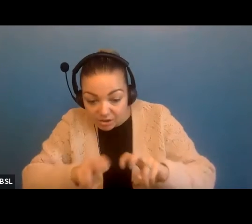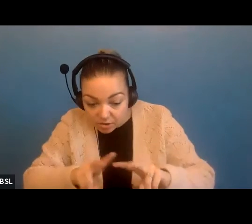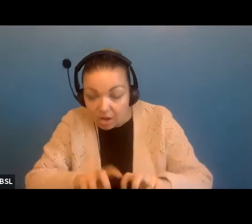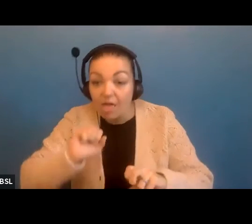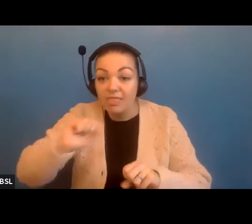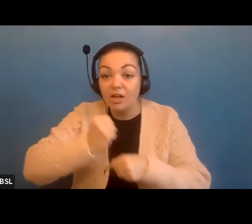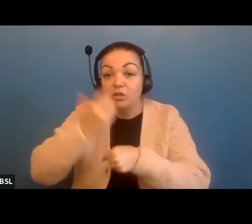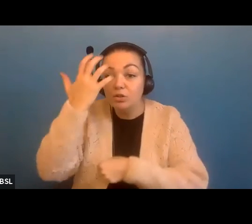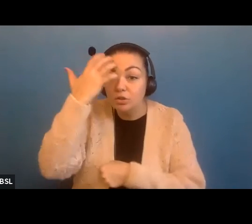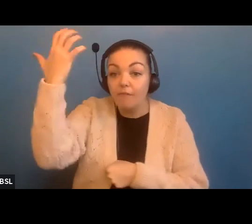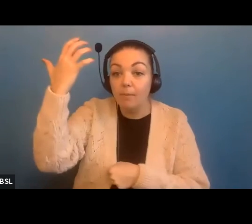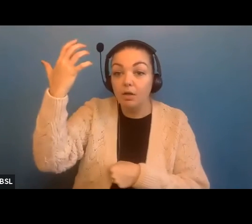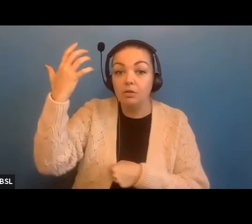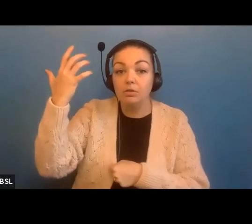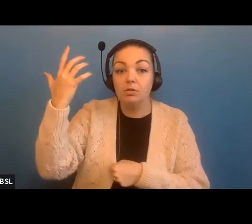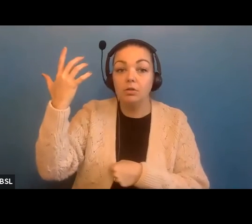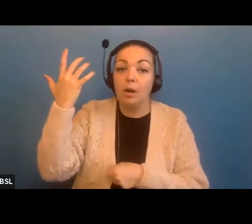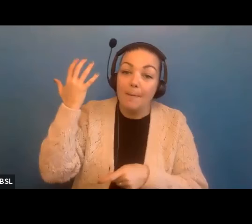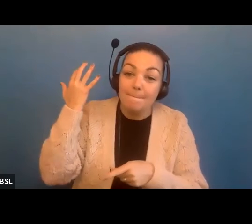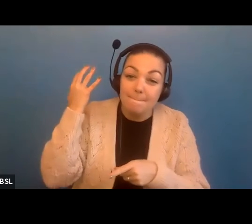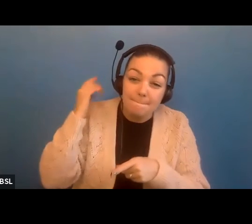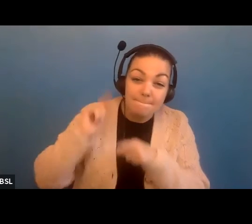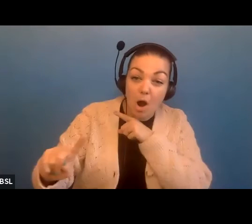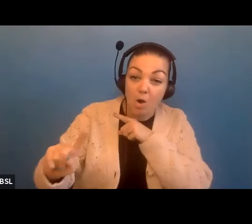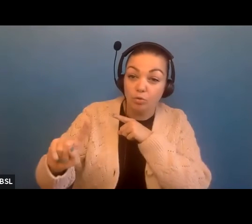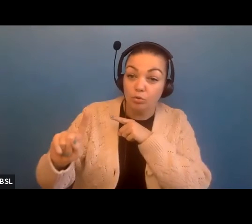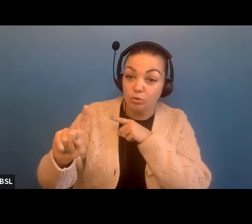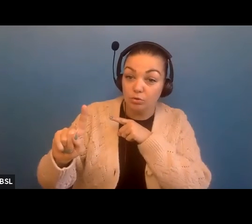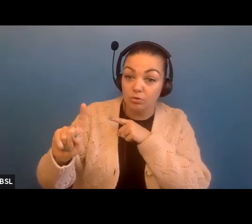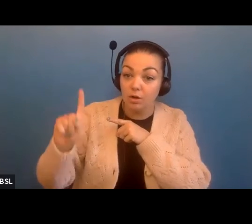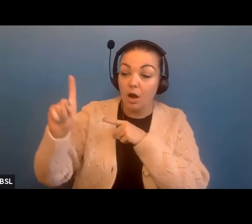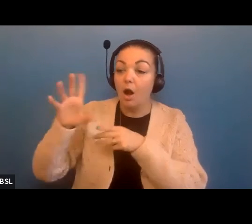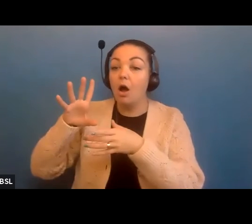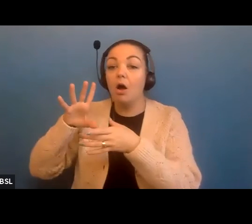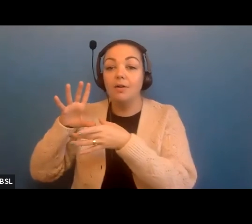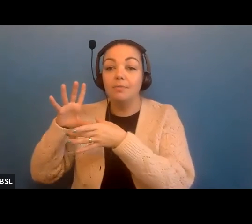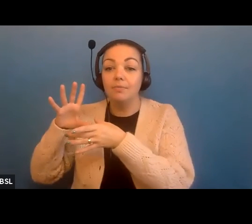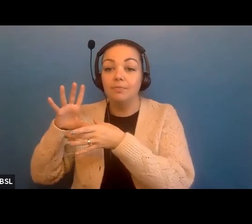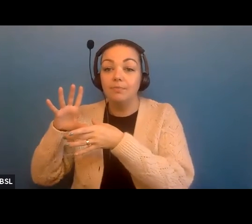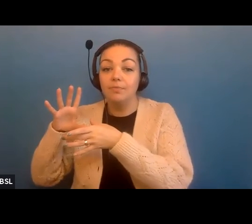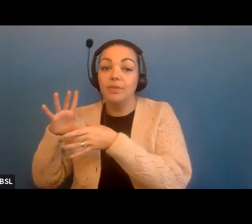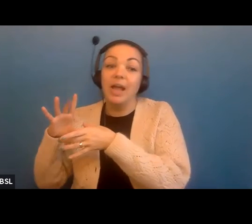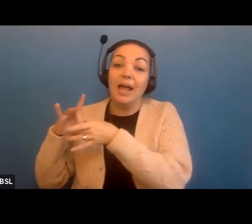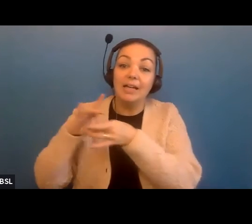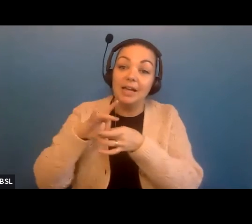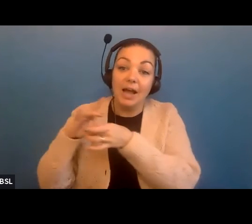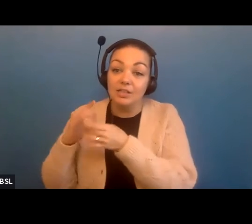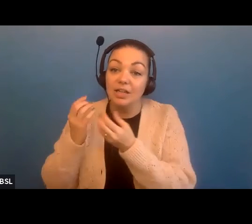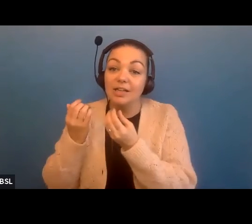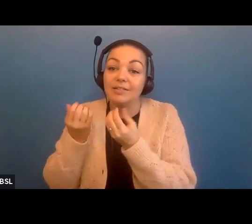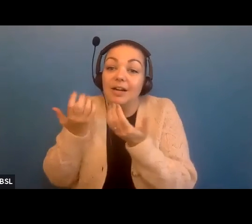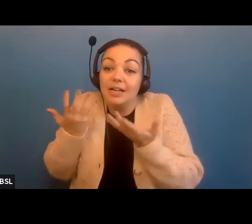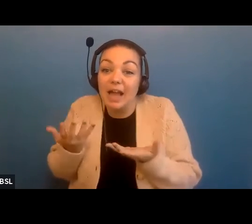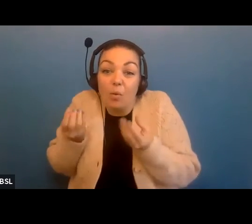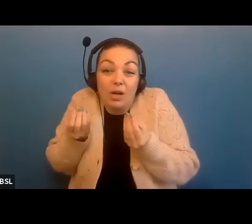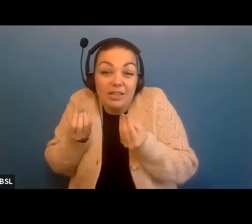government, most of stakeholders are engaged in the last, at least some plans to create a